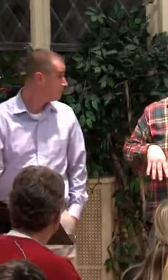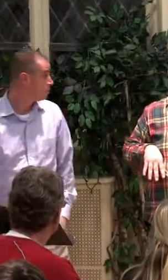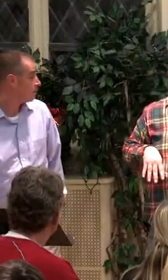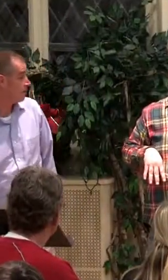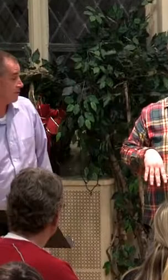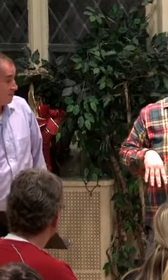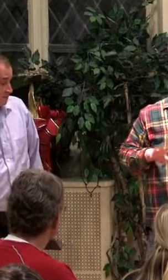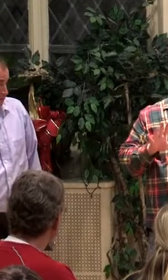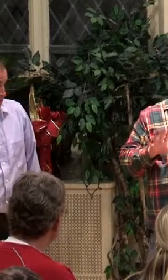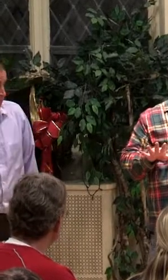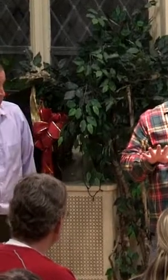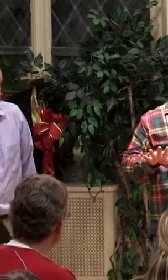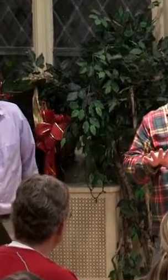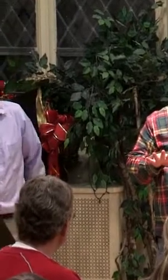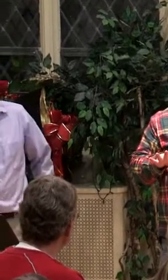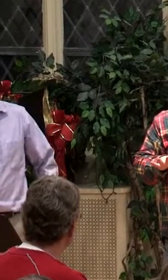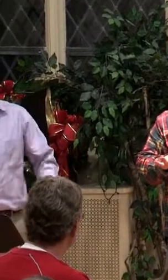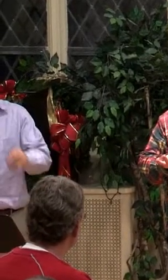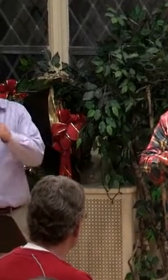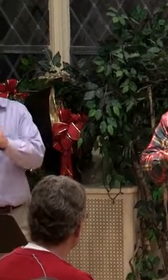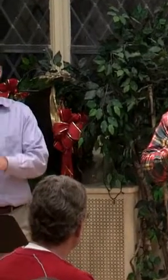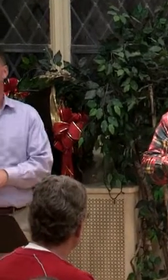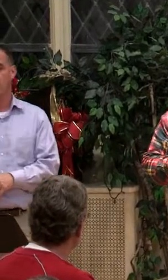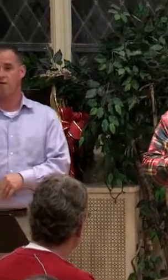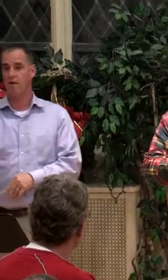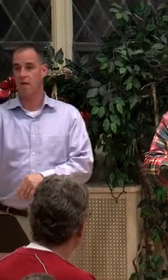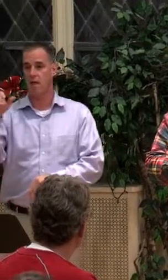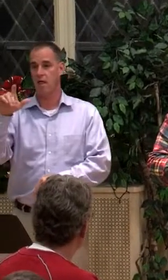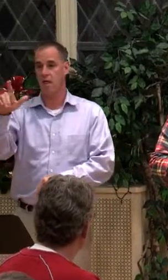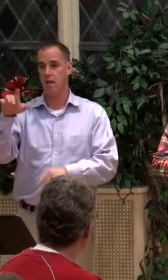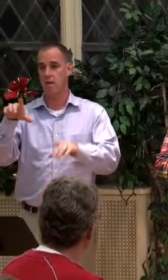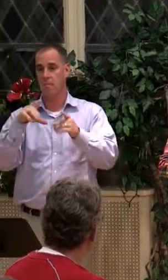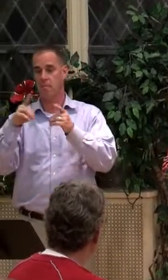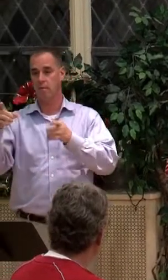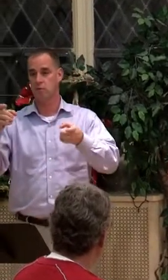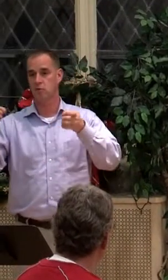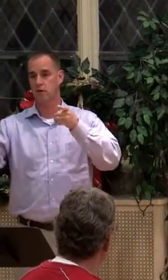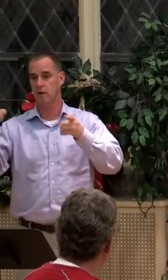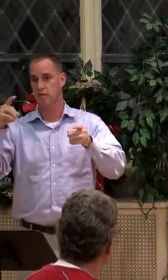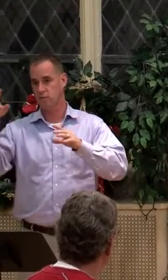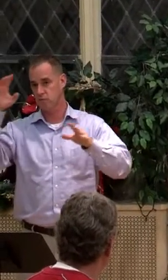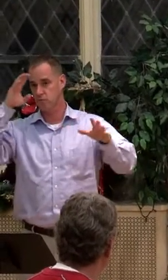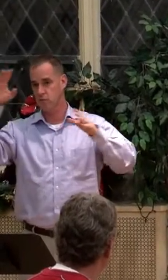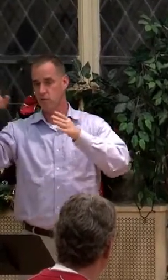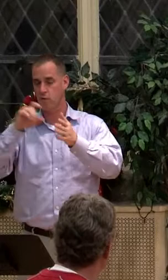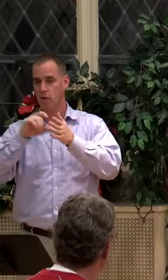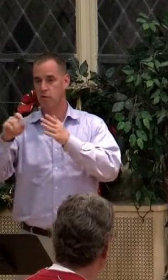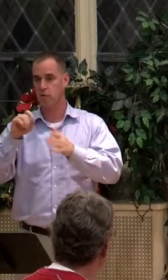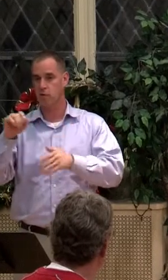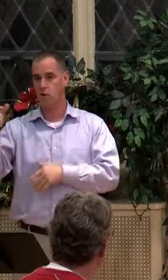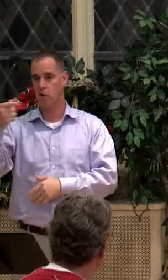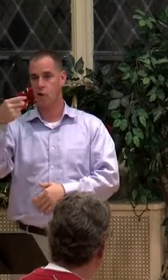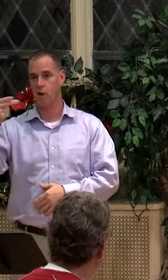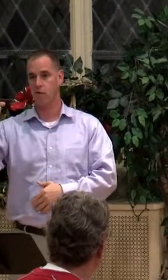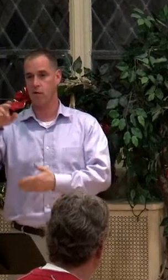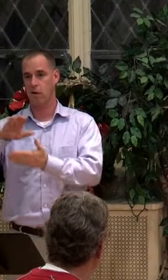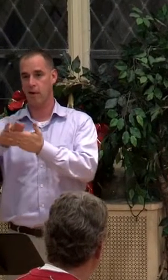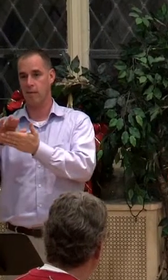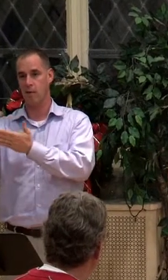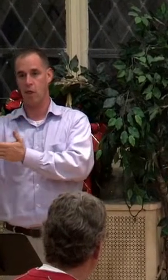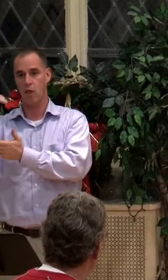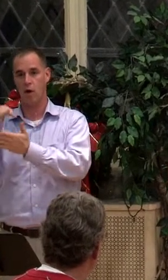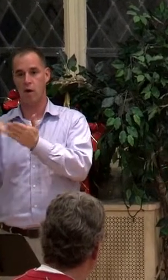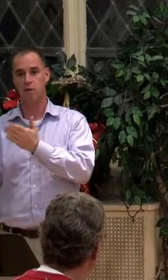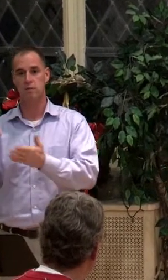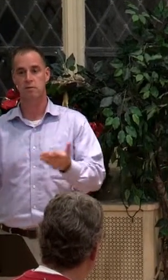Stay right here. My name is Rafael Osses. I'm Department Chair for Creative Writing Media Arts at the Greater Hartford Academy of the Arts. And